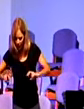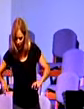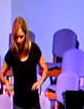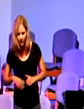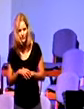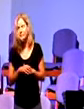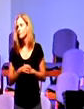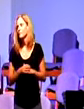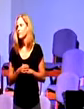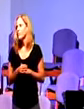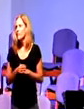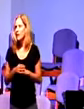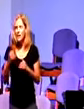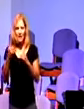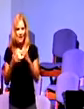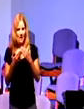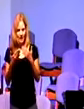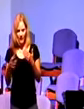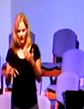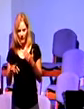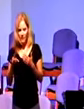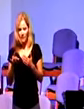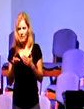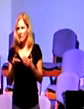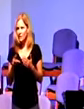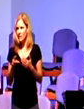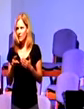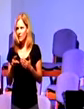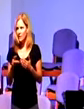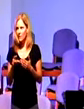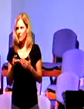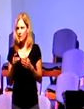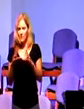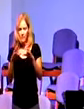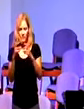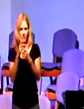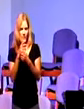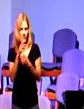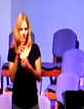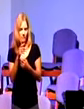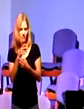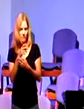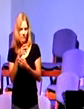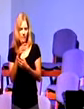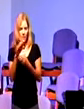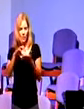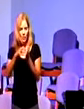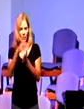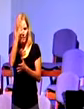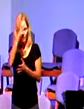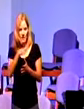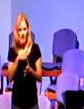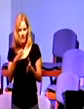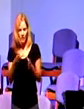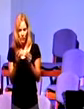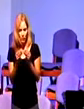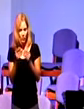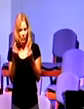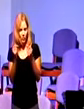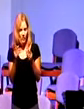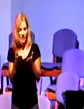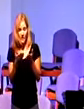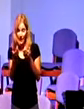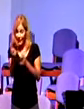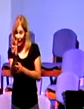her box. And the last thing that we took out was a stuffed gingerbread man. And I picked up that stuffed toy and I placed it in front